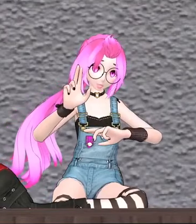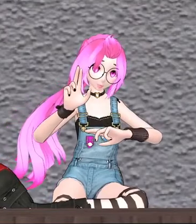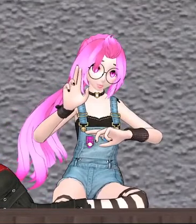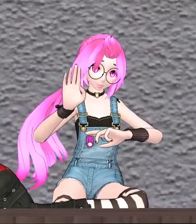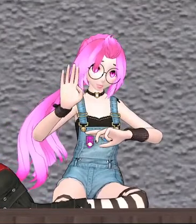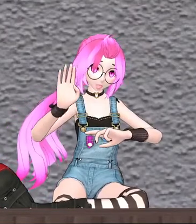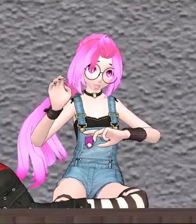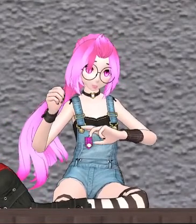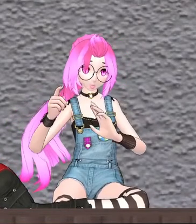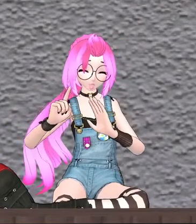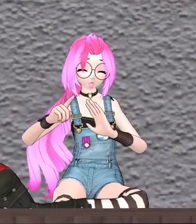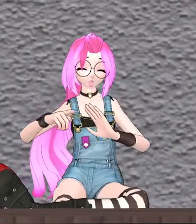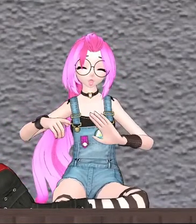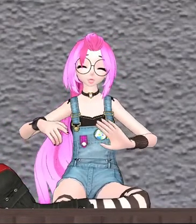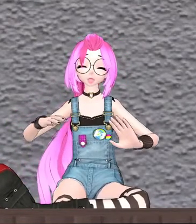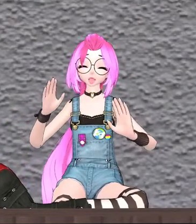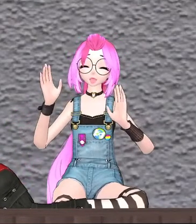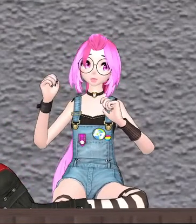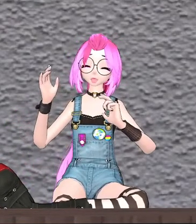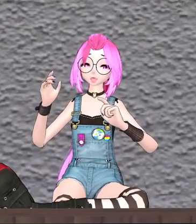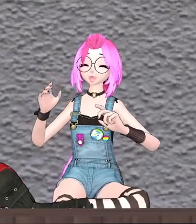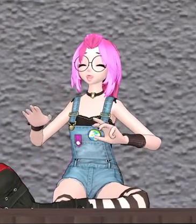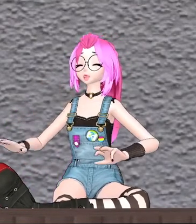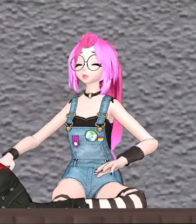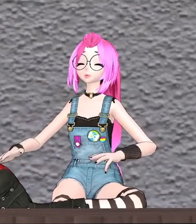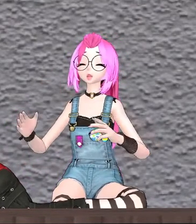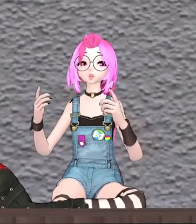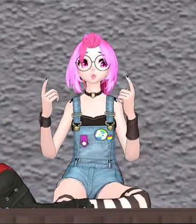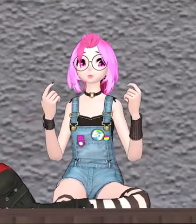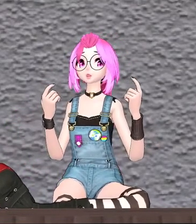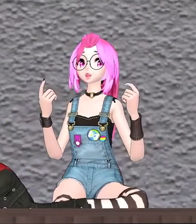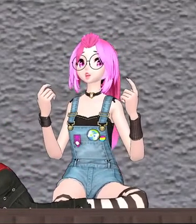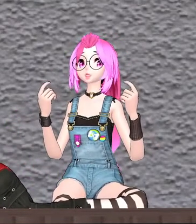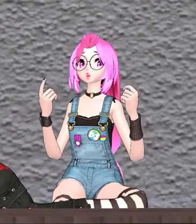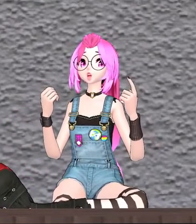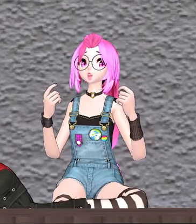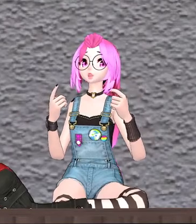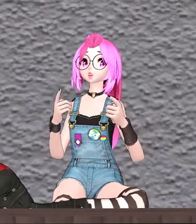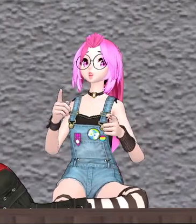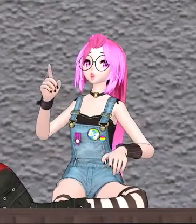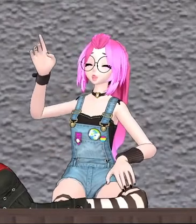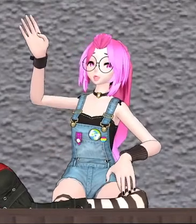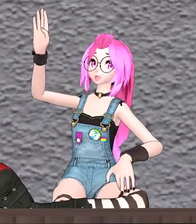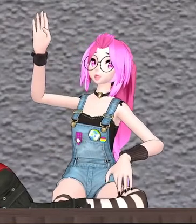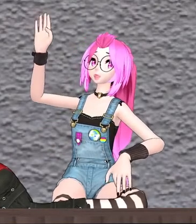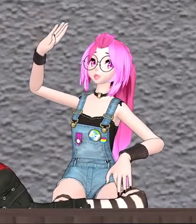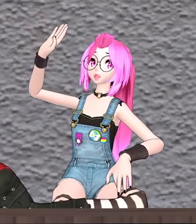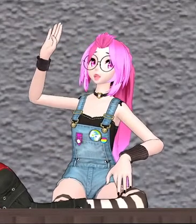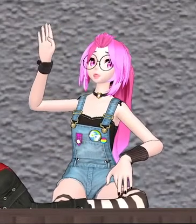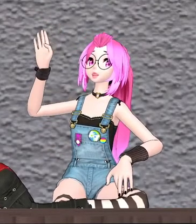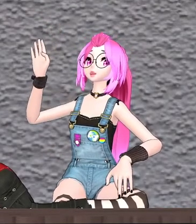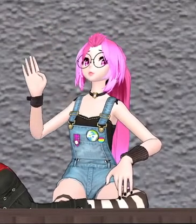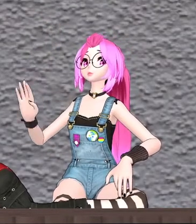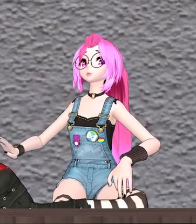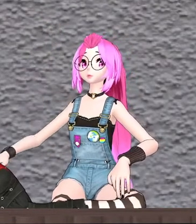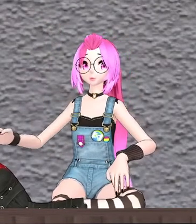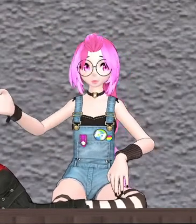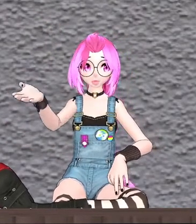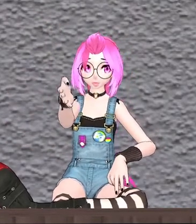though it's only been about 40 minutes. So I hope that's okay with you. So I'll take some questions and then we'll take a picture. Hi, Minty. You